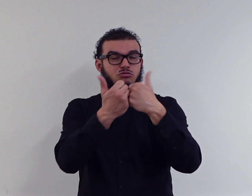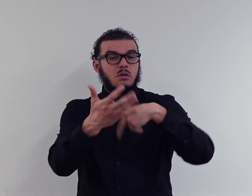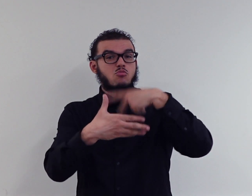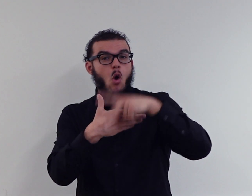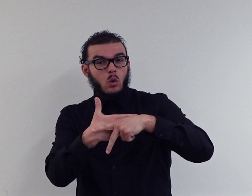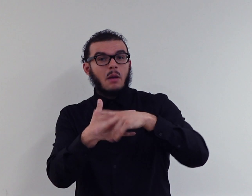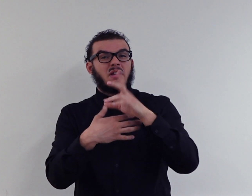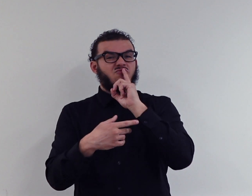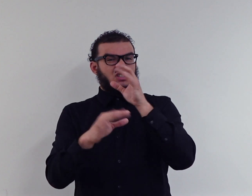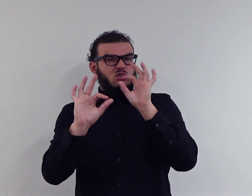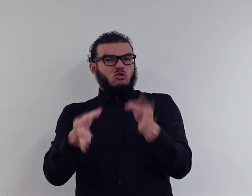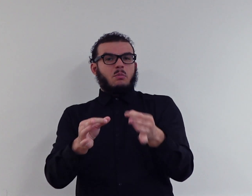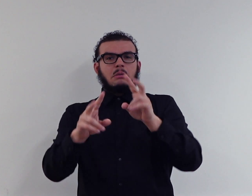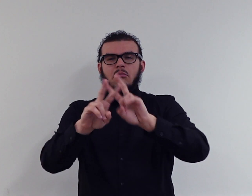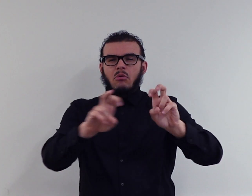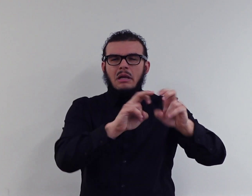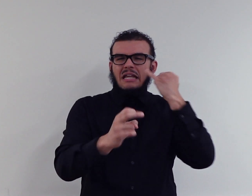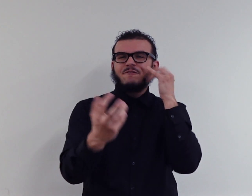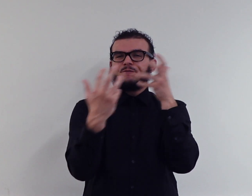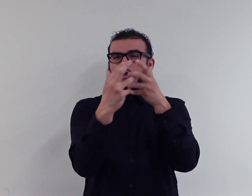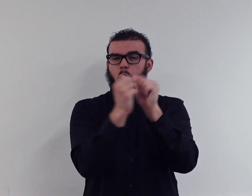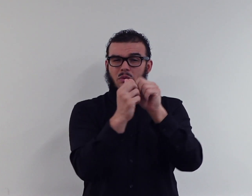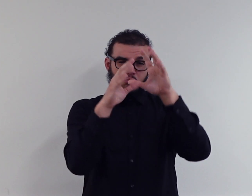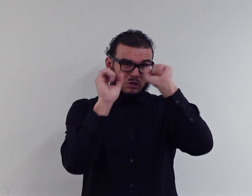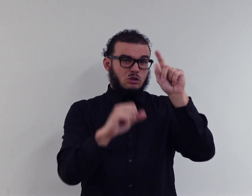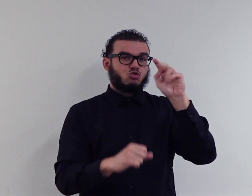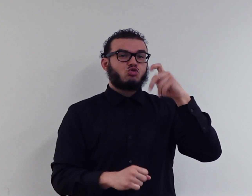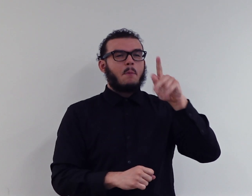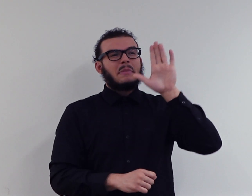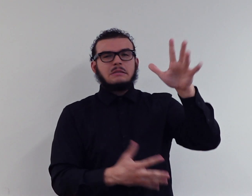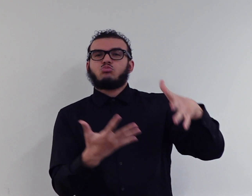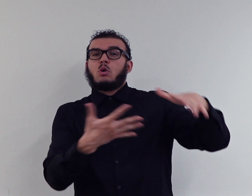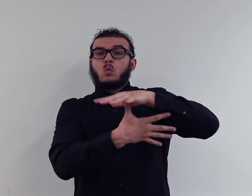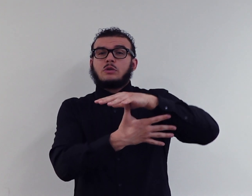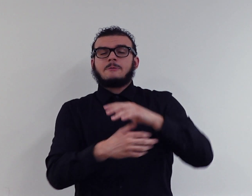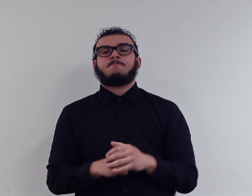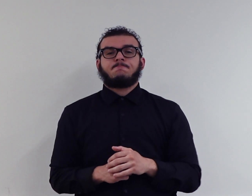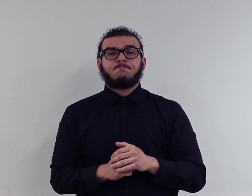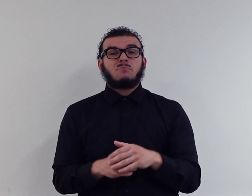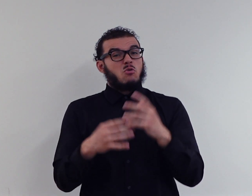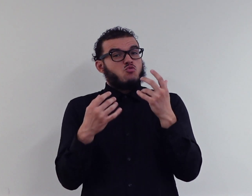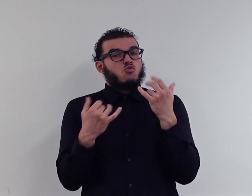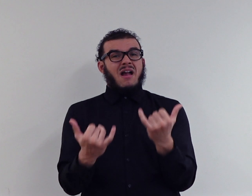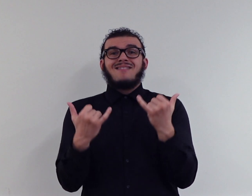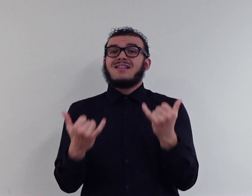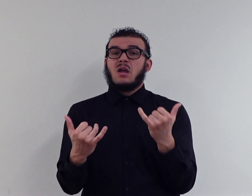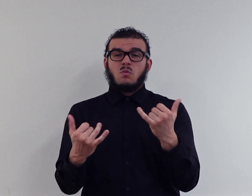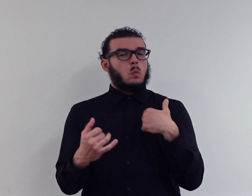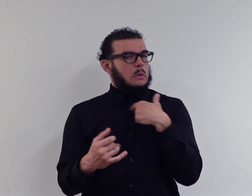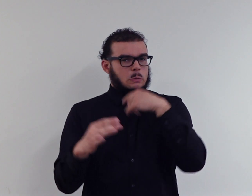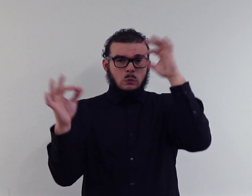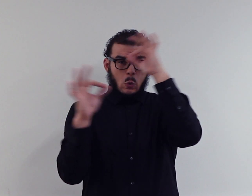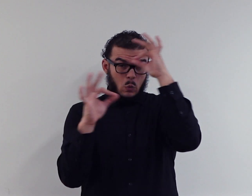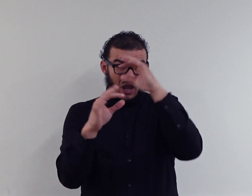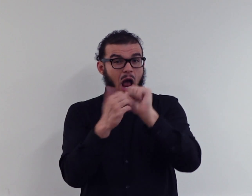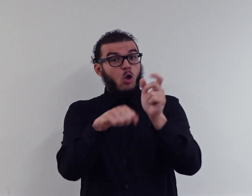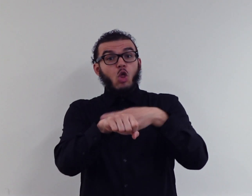and determine if they fit with President Trump's priorities. As of right now, we don't know how long this will